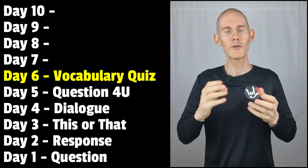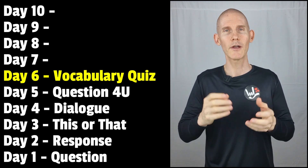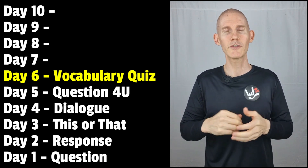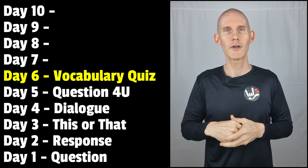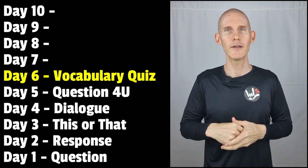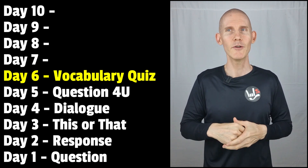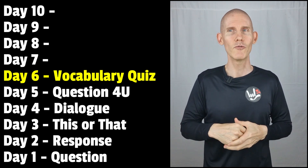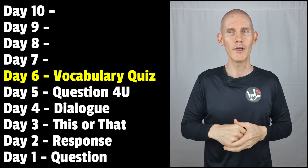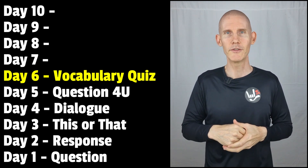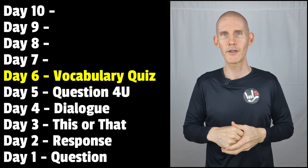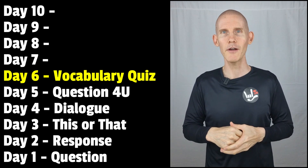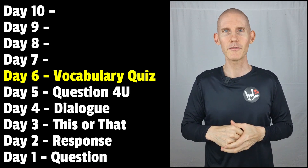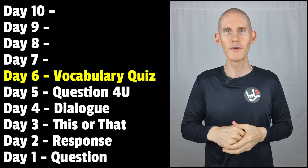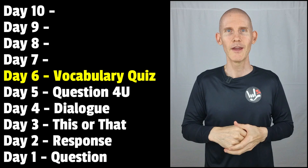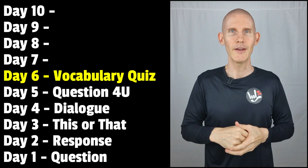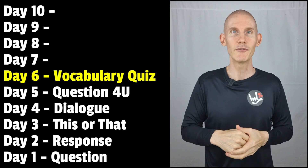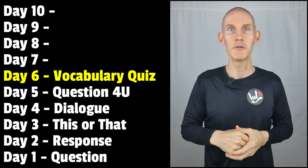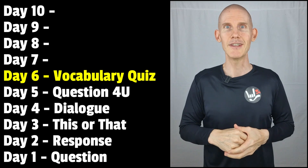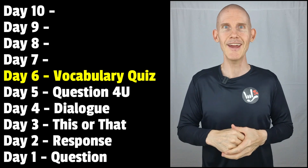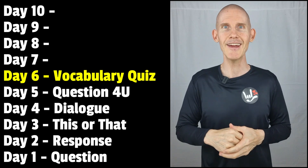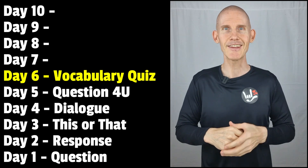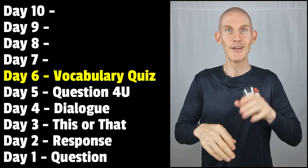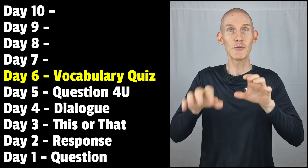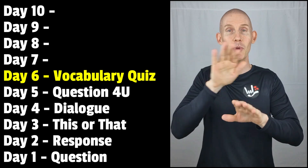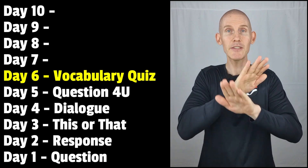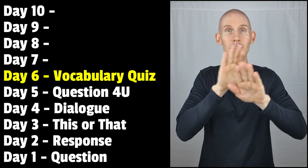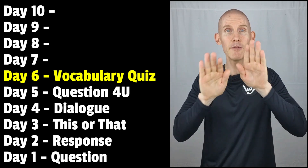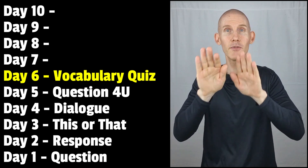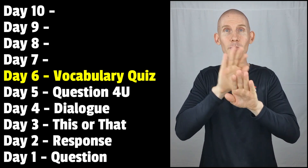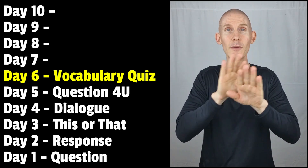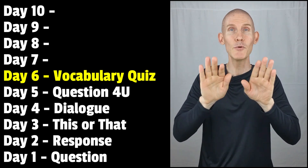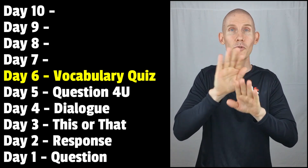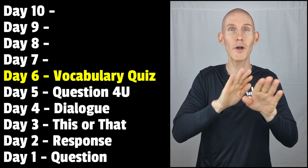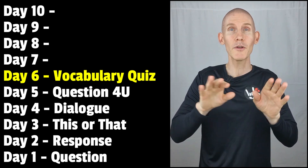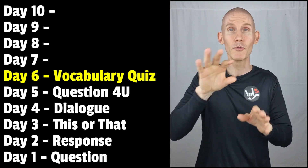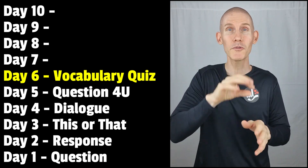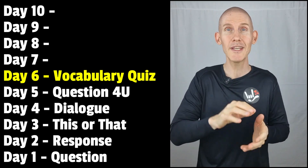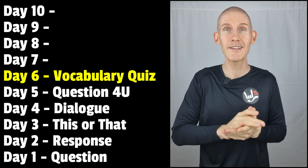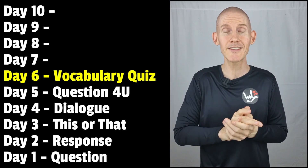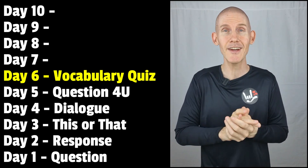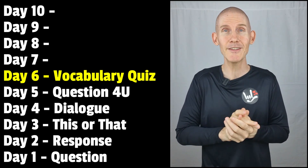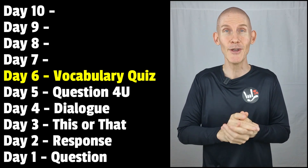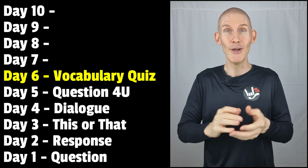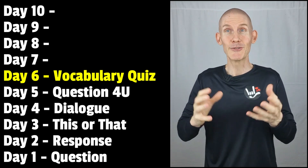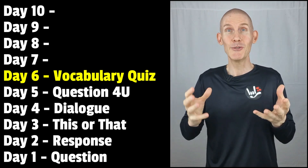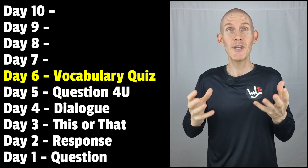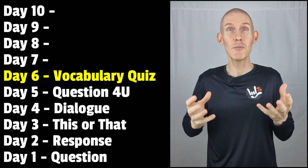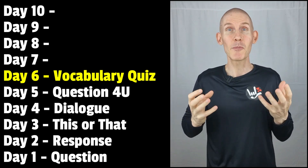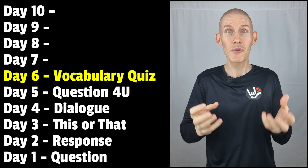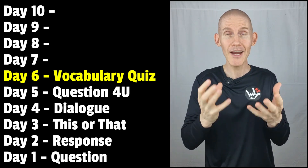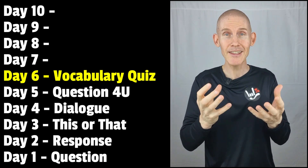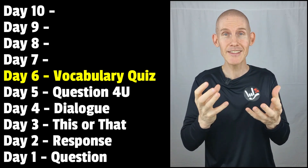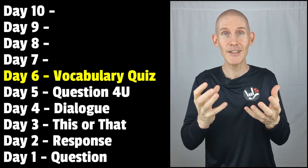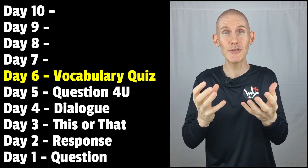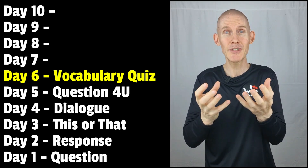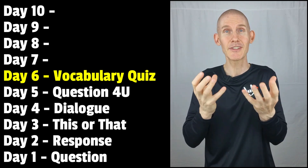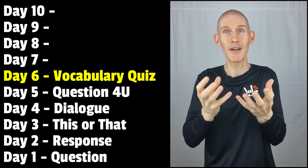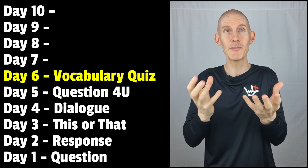to sign red scarf and green hat? So we basically flip and move around and rotate the signs so you get more practice and you can sign about